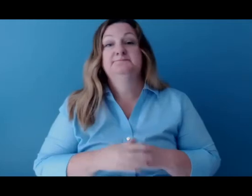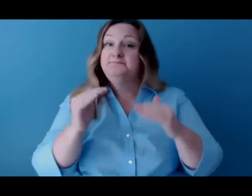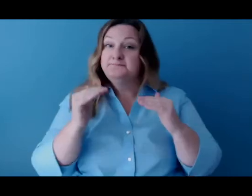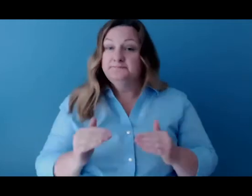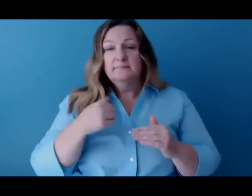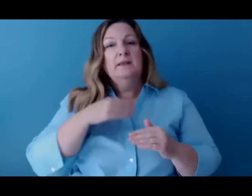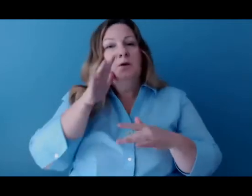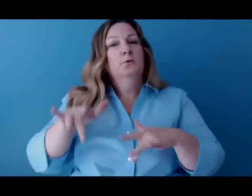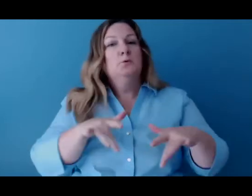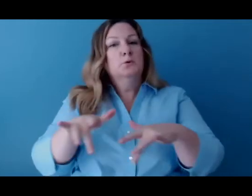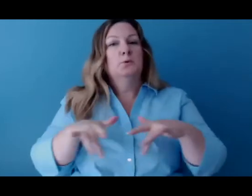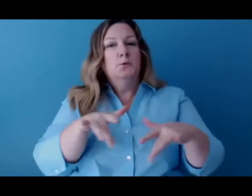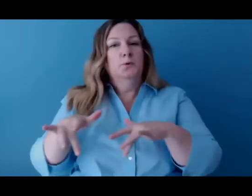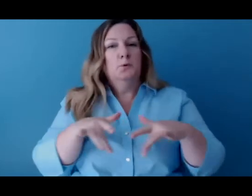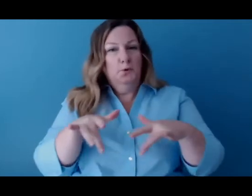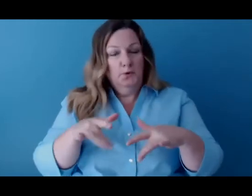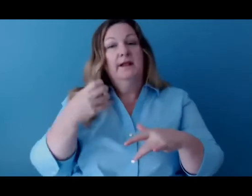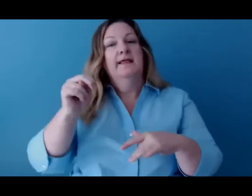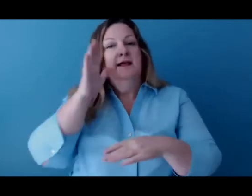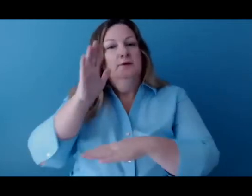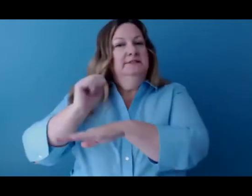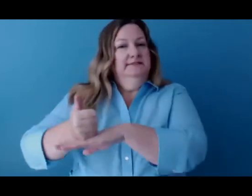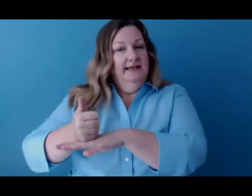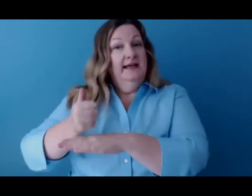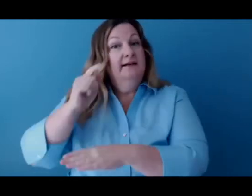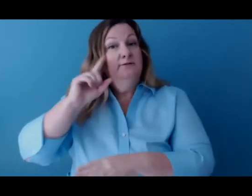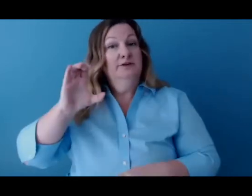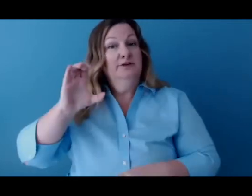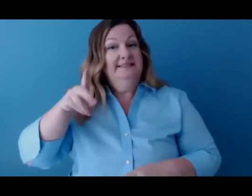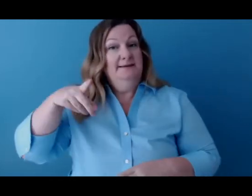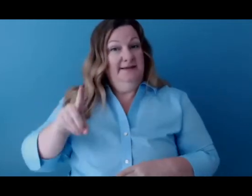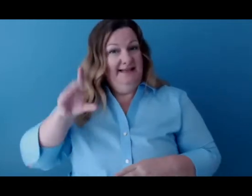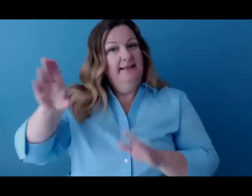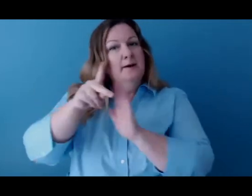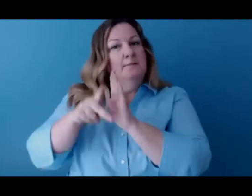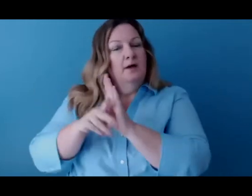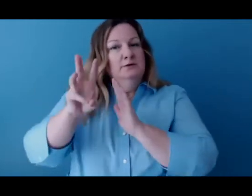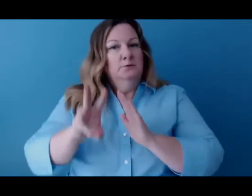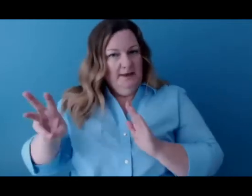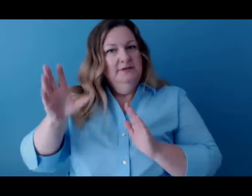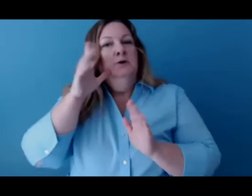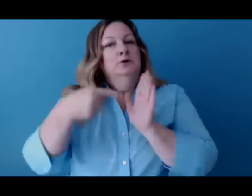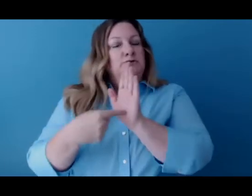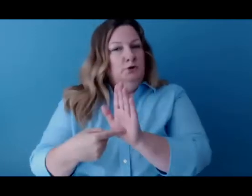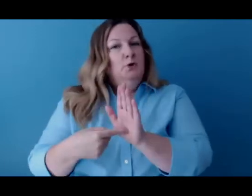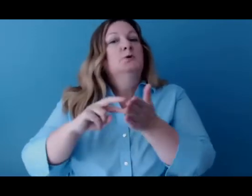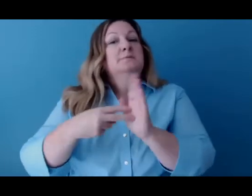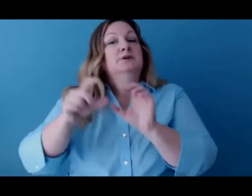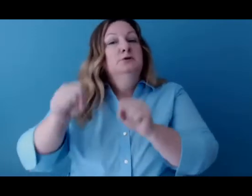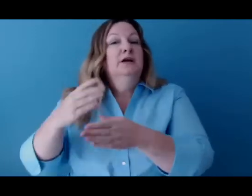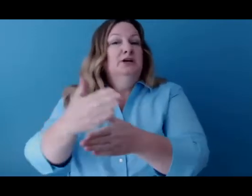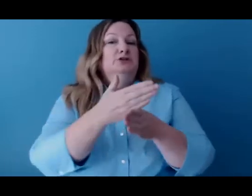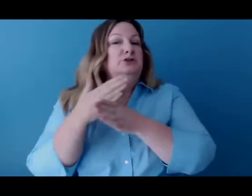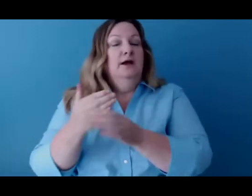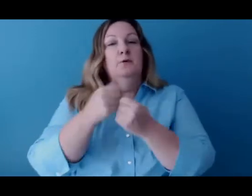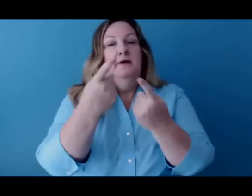and it will be going up on the Center for Persons with Disabilities policy webpage at the end that you can share with others or go back